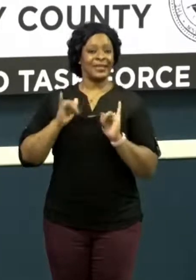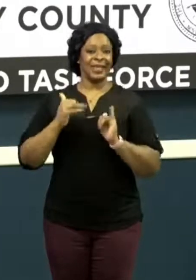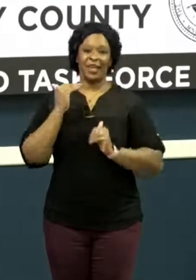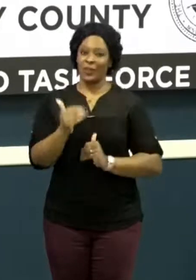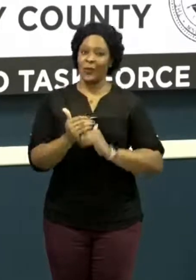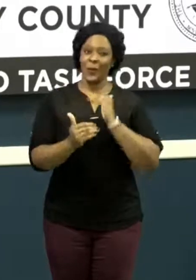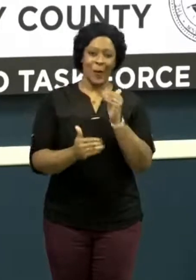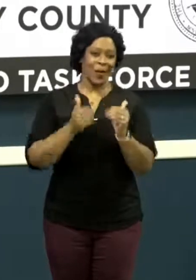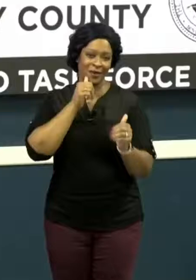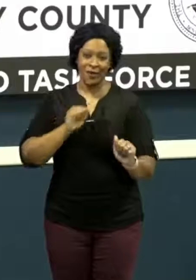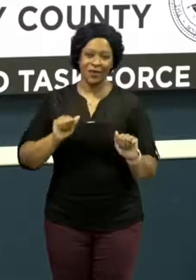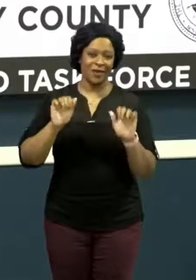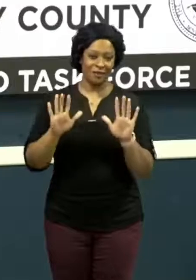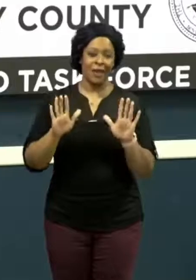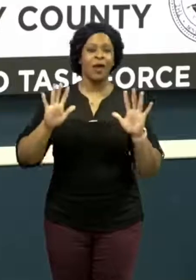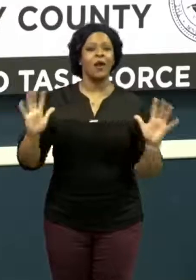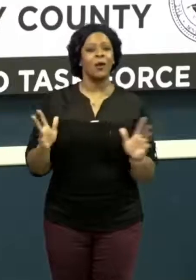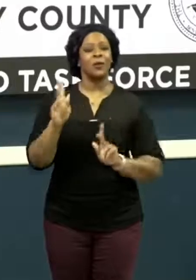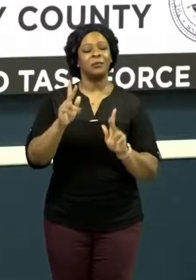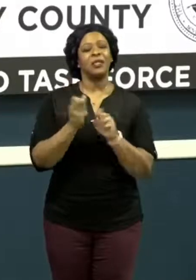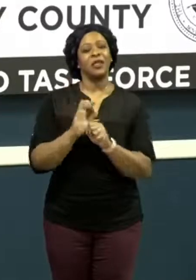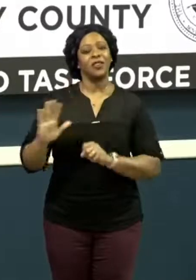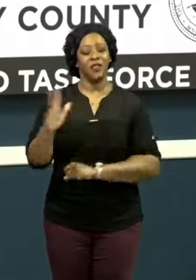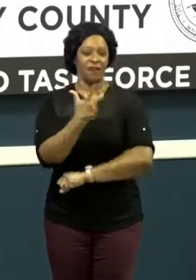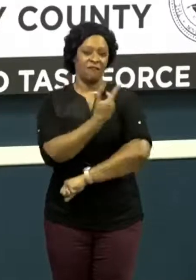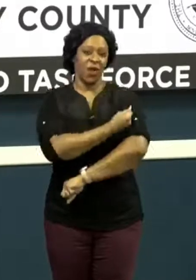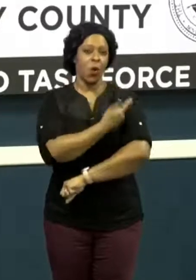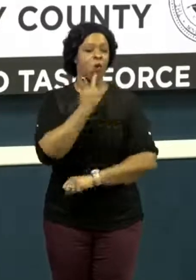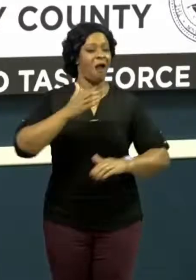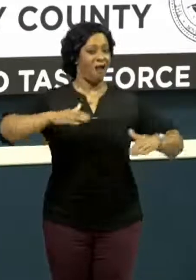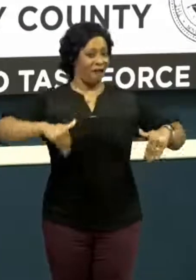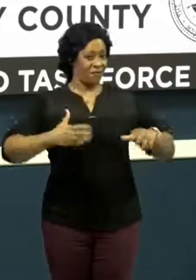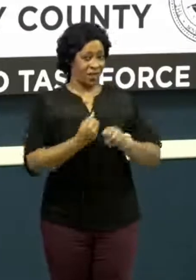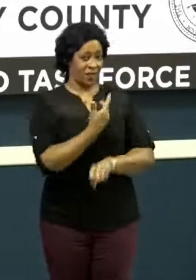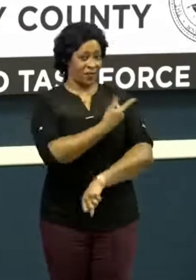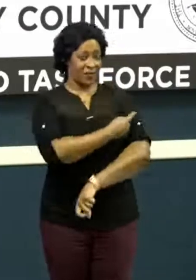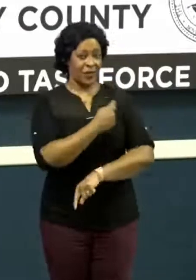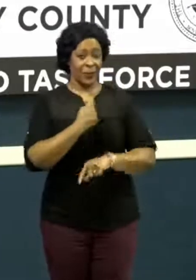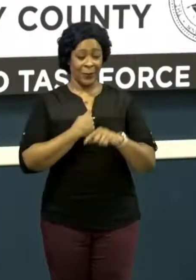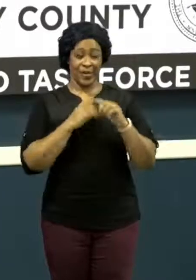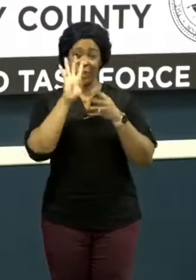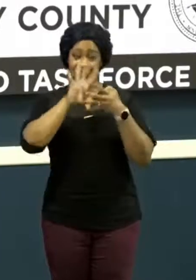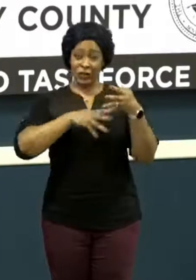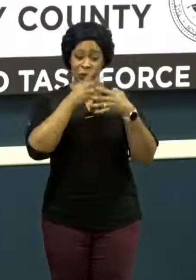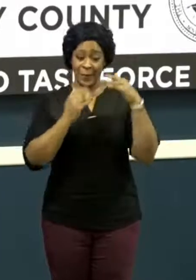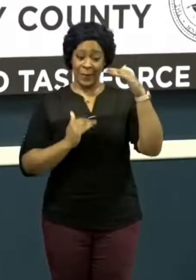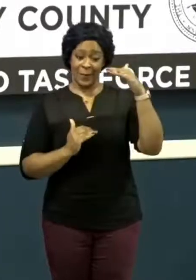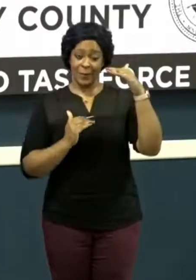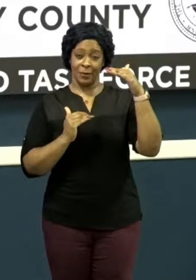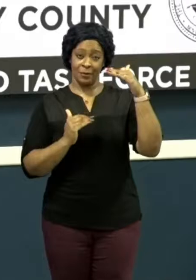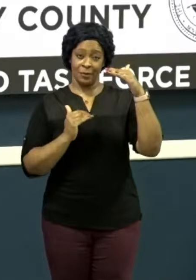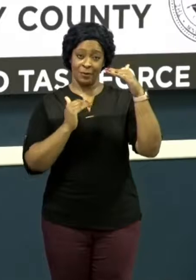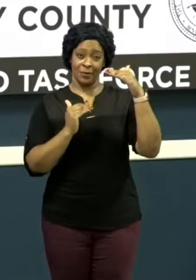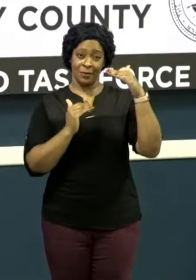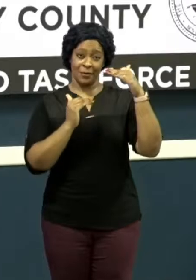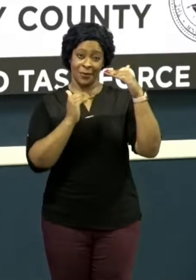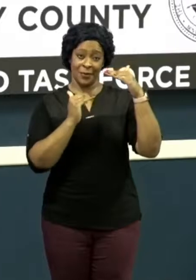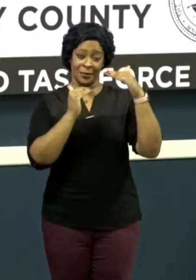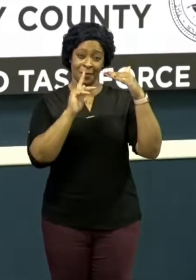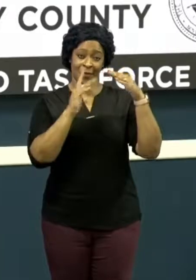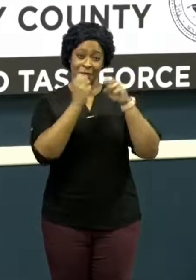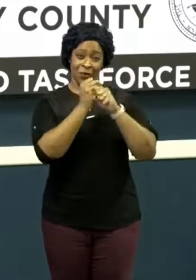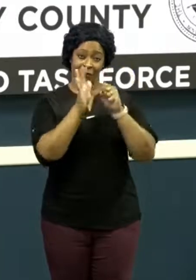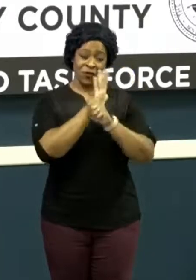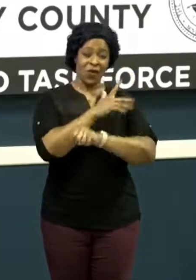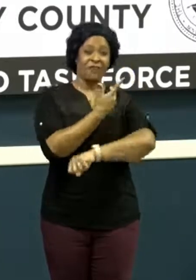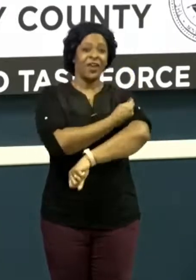course, encourage people to get vaccinated who are not. We are inching up the charts on the percentage of people that are